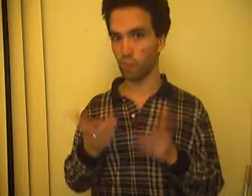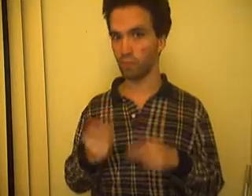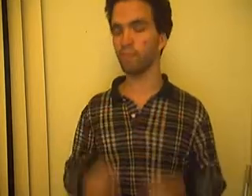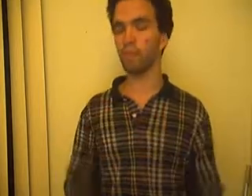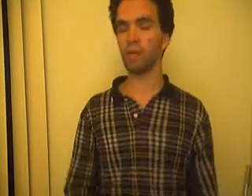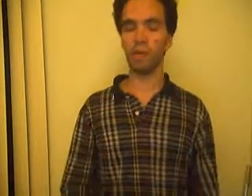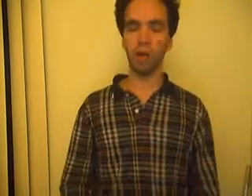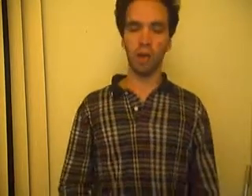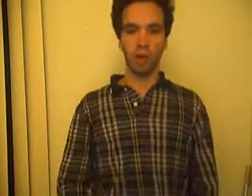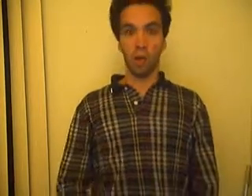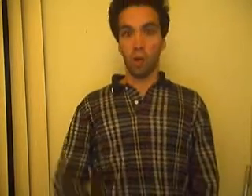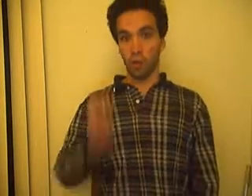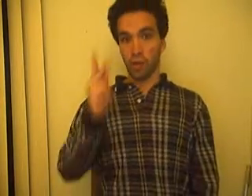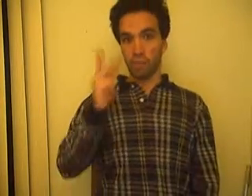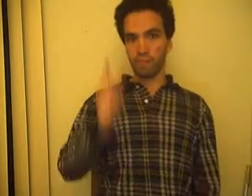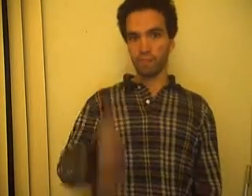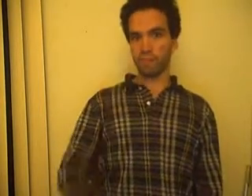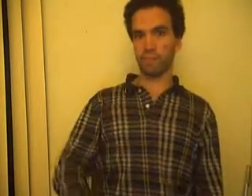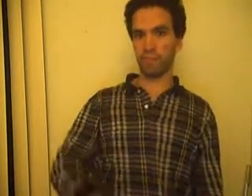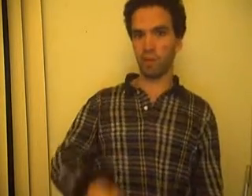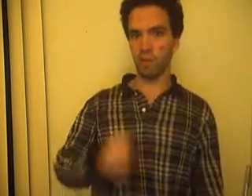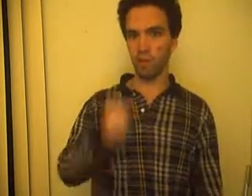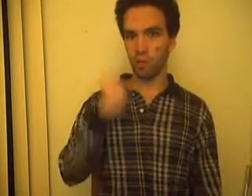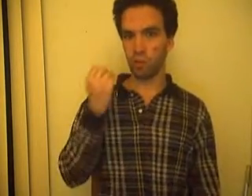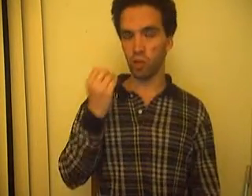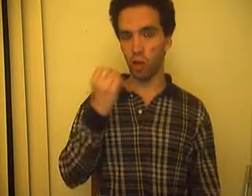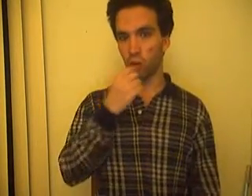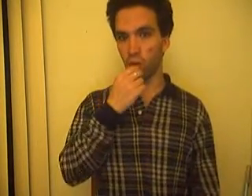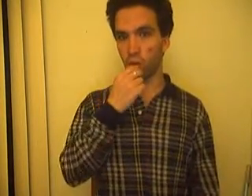mean. Okay? So,